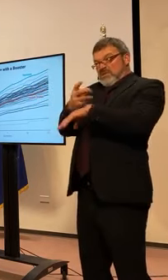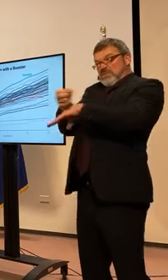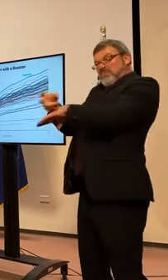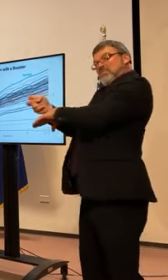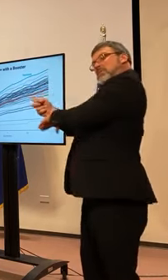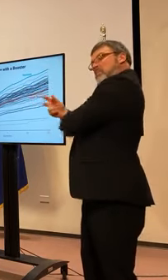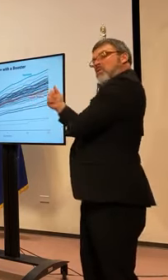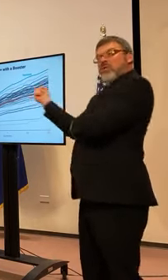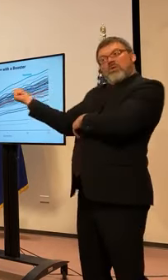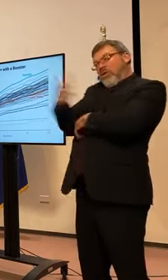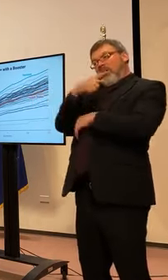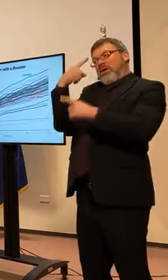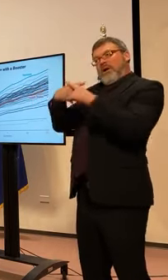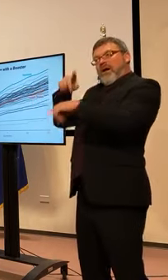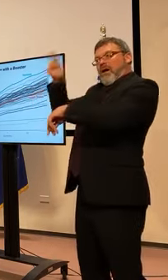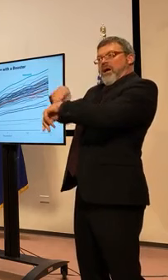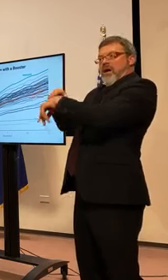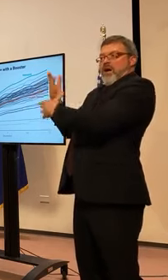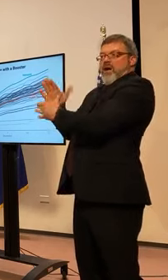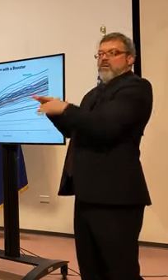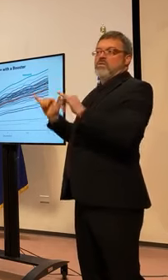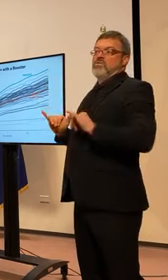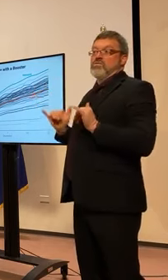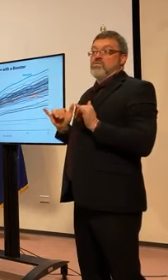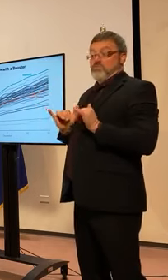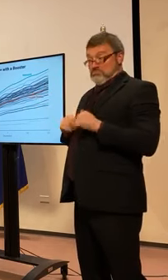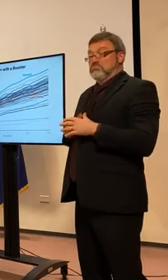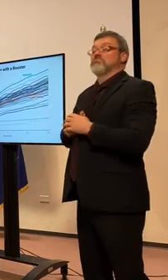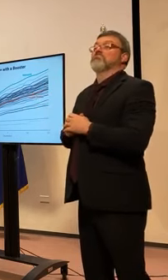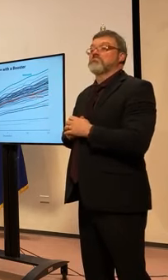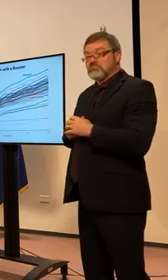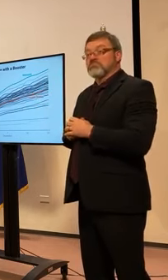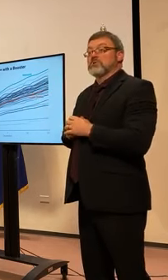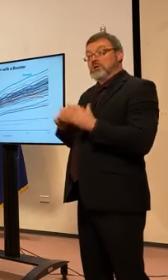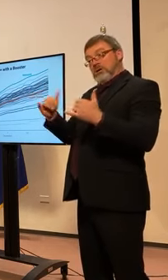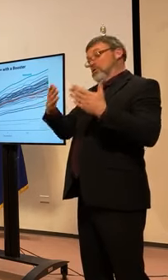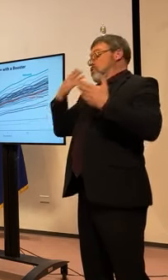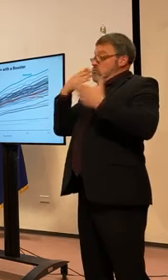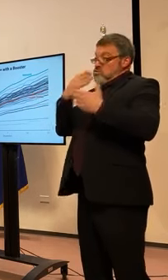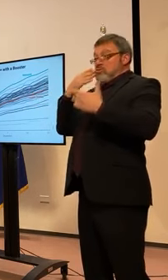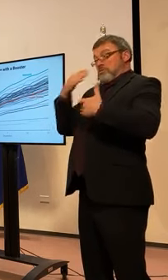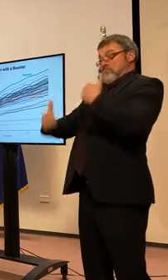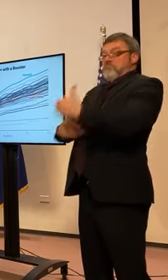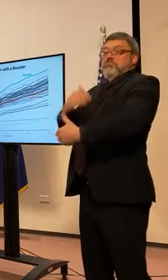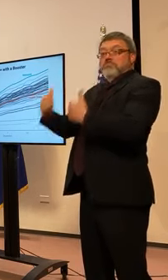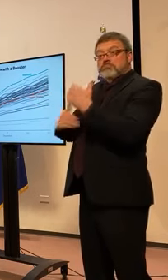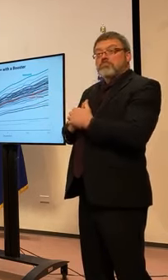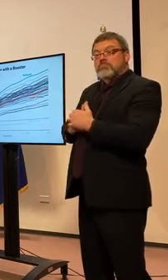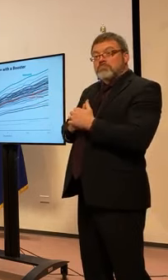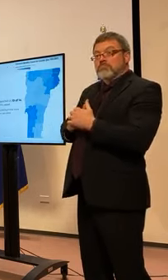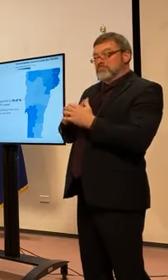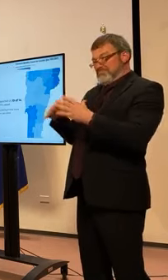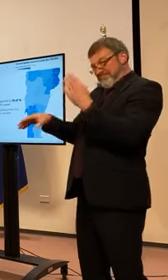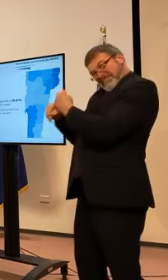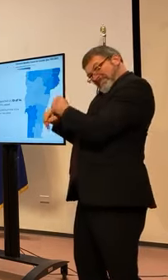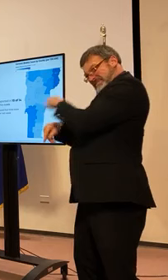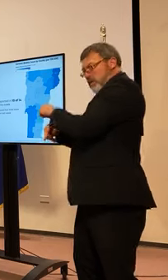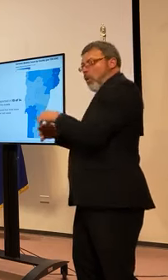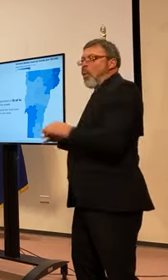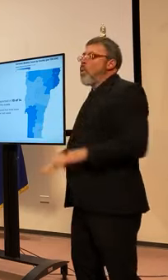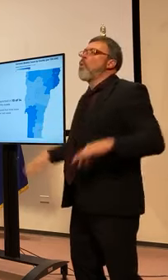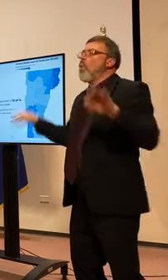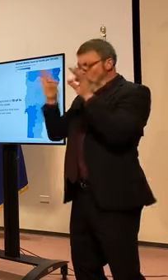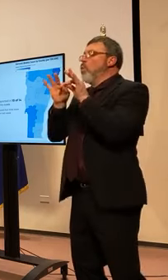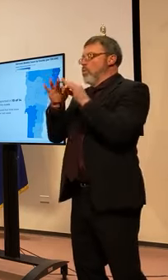So encouraging sign there as well in terms of getting the most vulnerable their booster shot. Looking around Vermont in